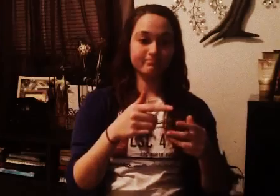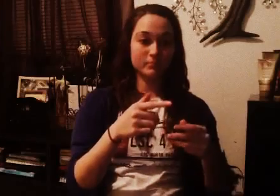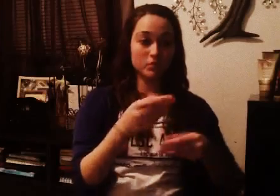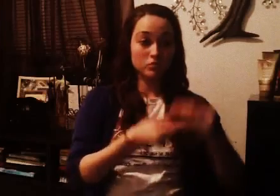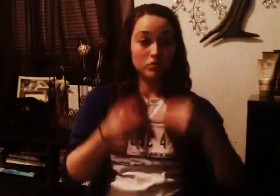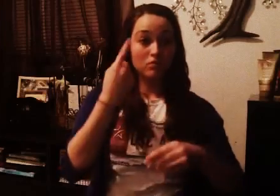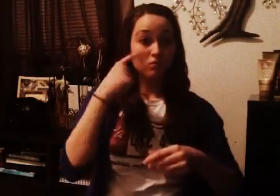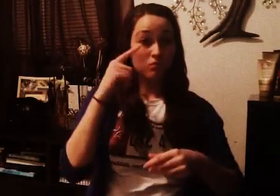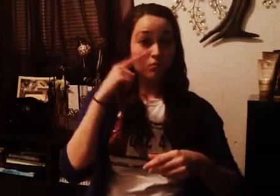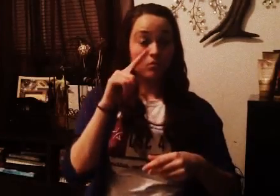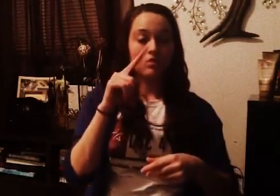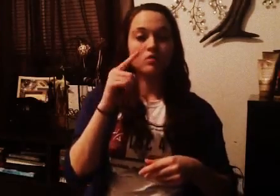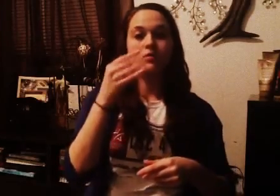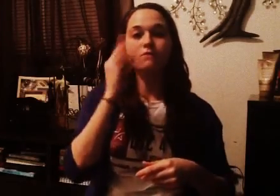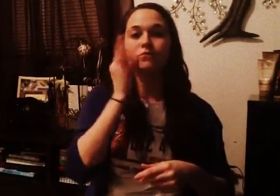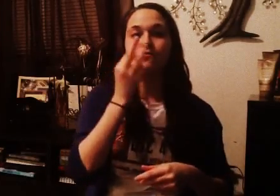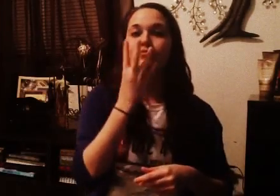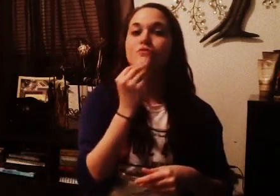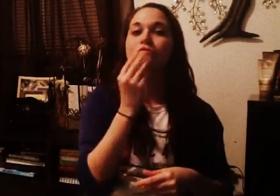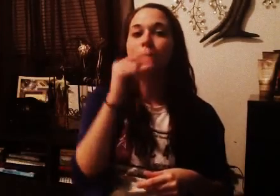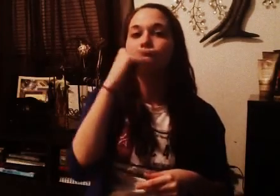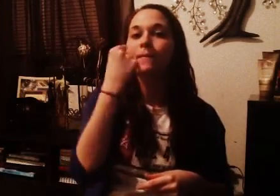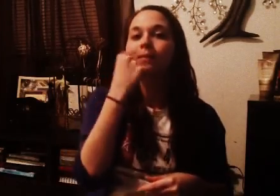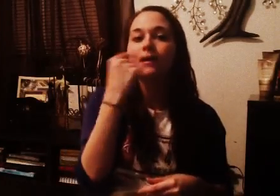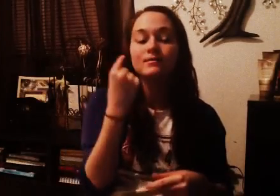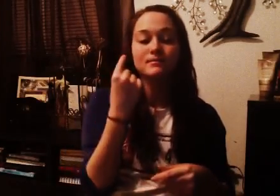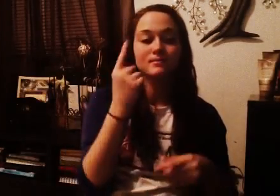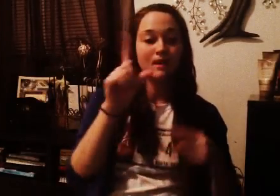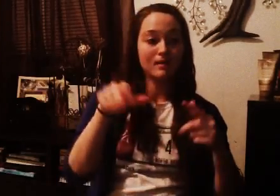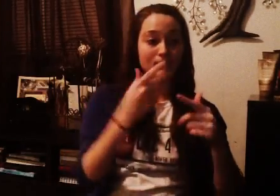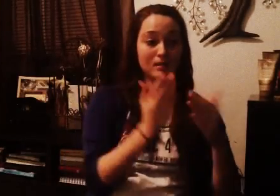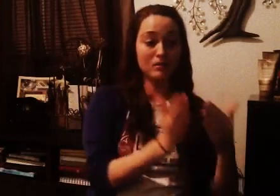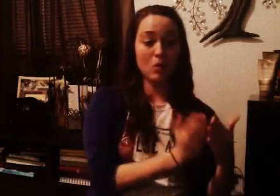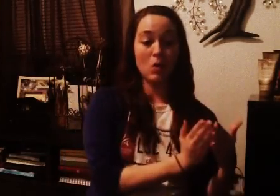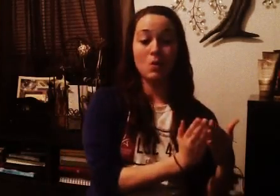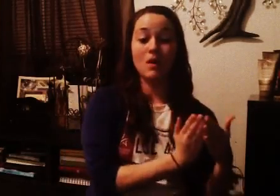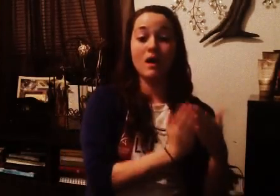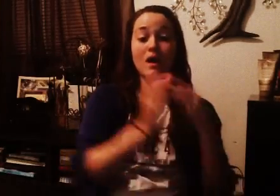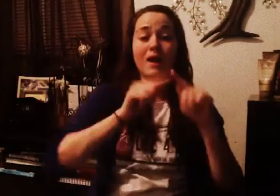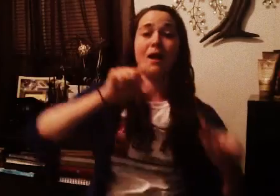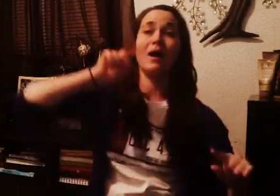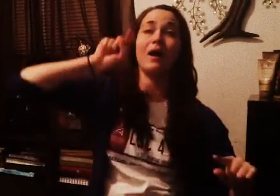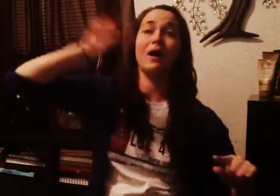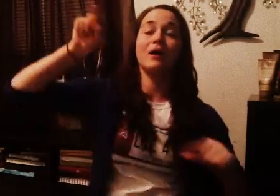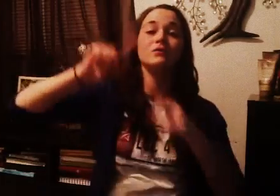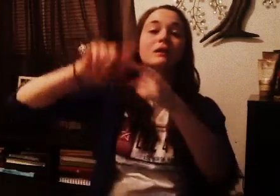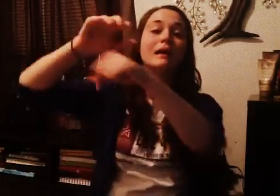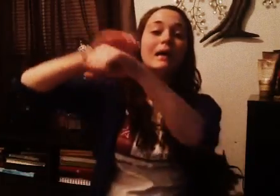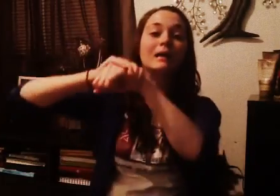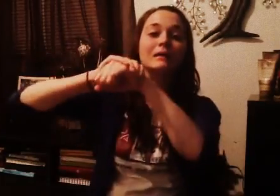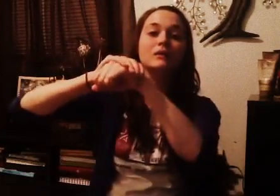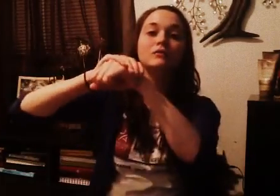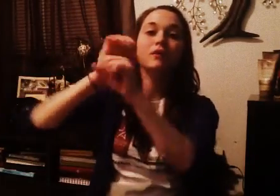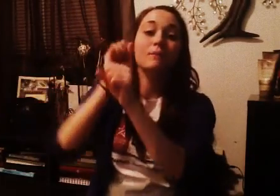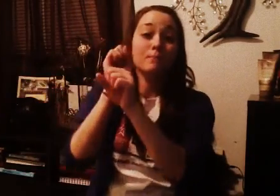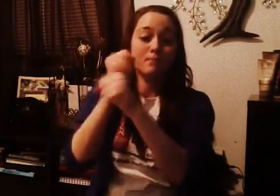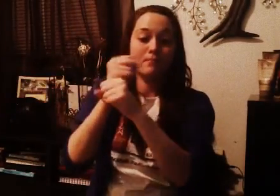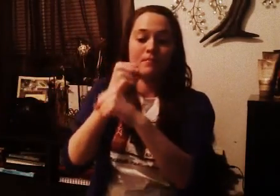Indies goods were then shipped to England, where they were traded for manufactured goods. Then the English manufactured goods